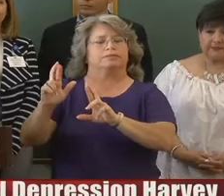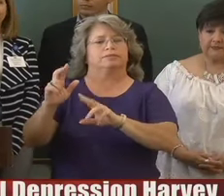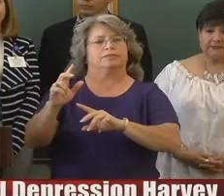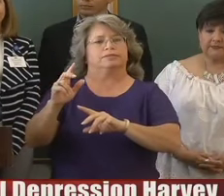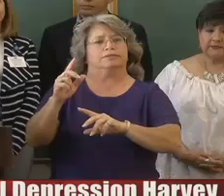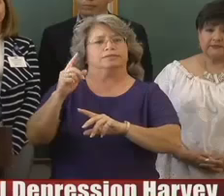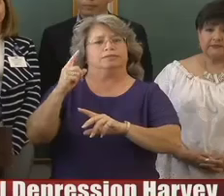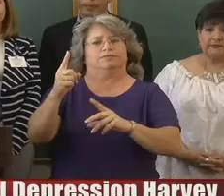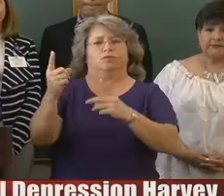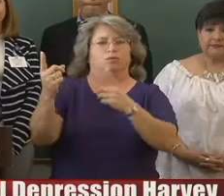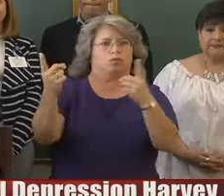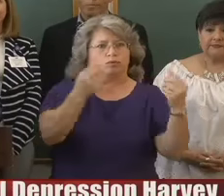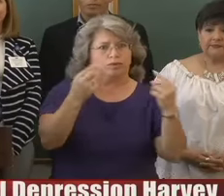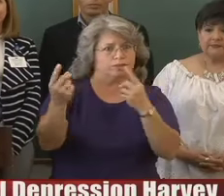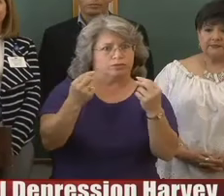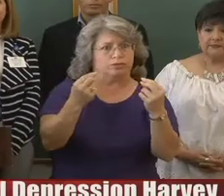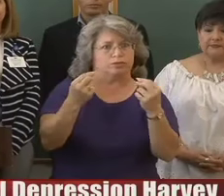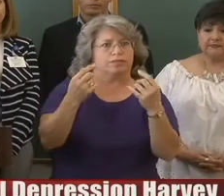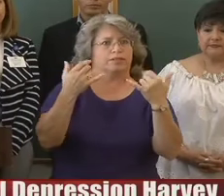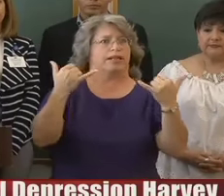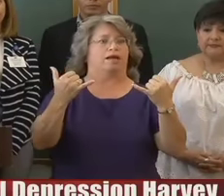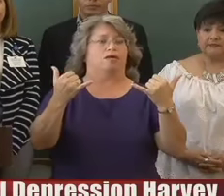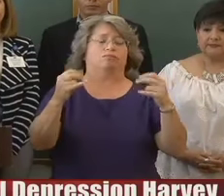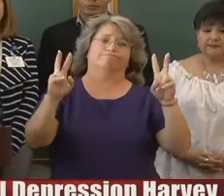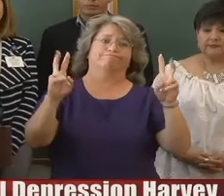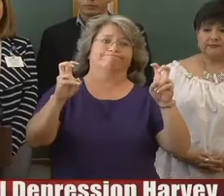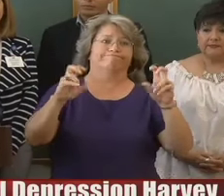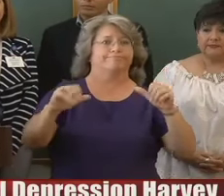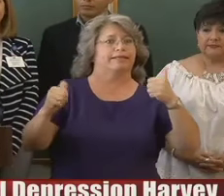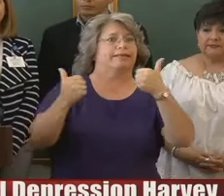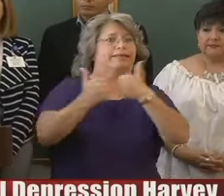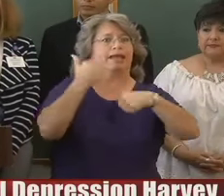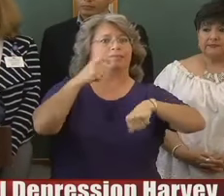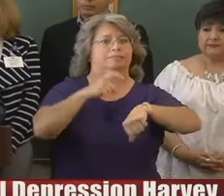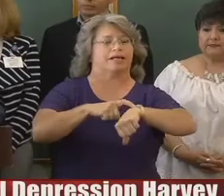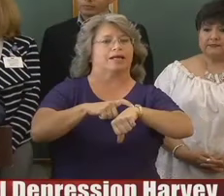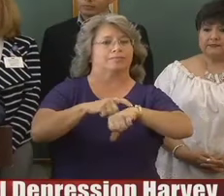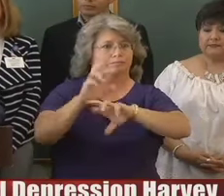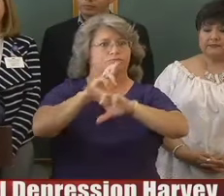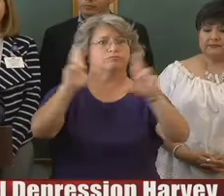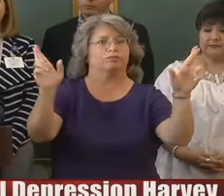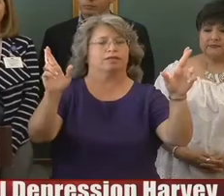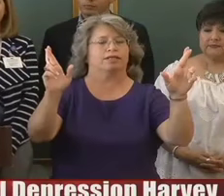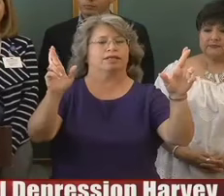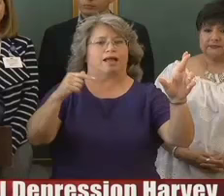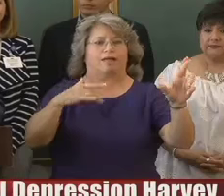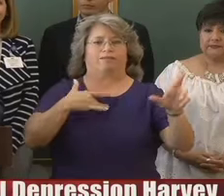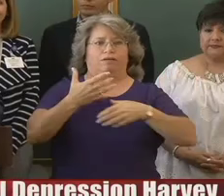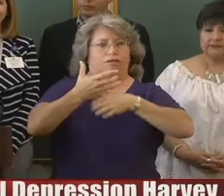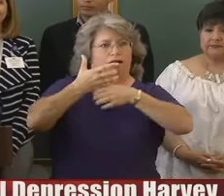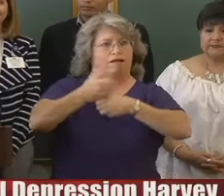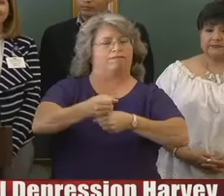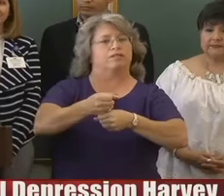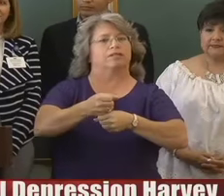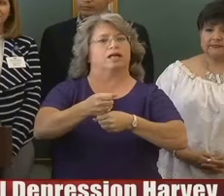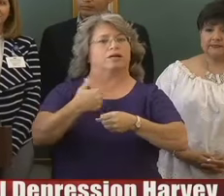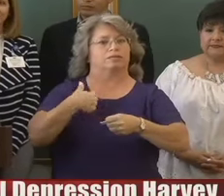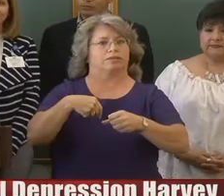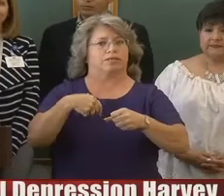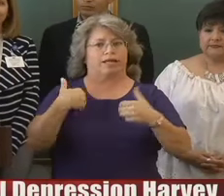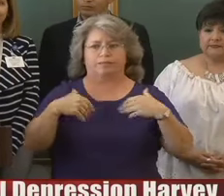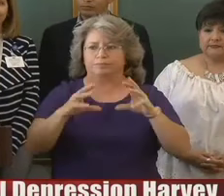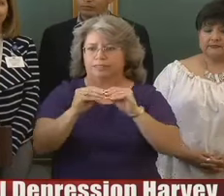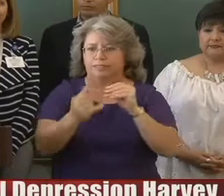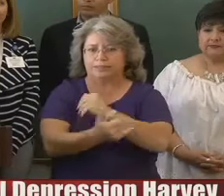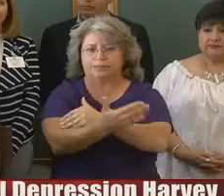simulations of what to do, and it's game time, and they're ready. And so I feel confident. I was in some meetings this morning with